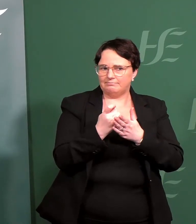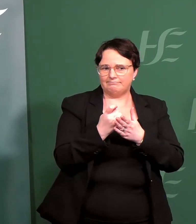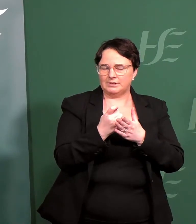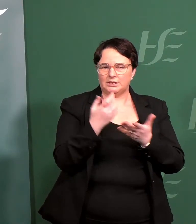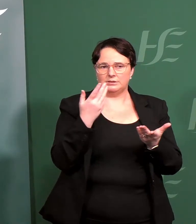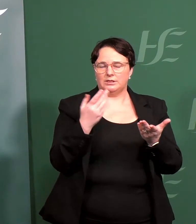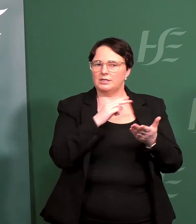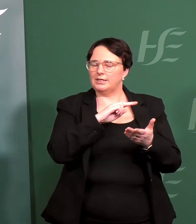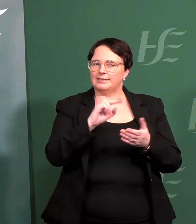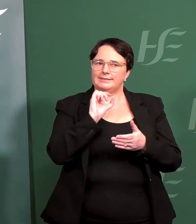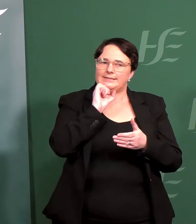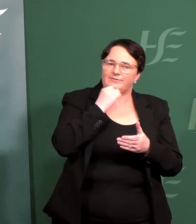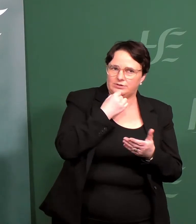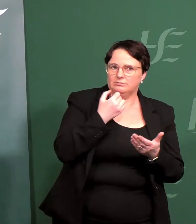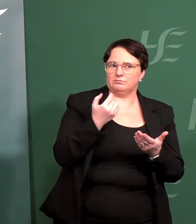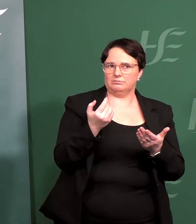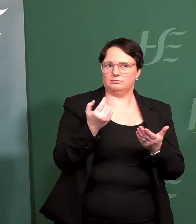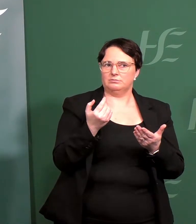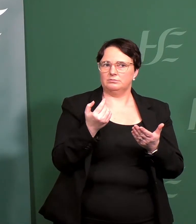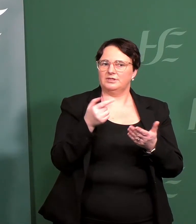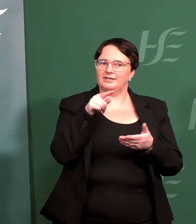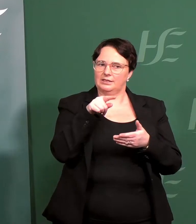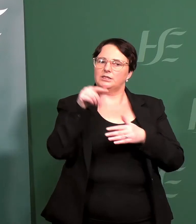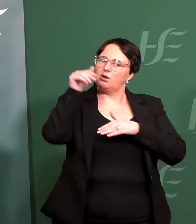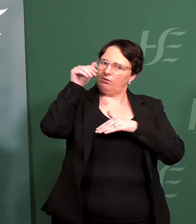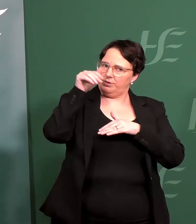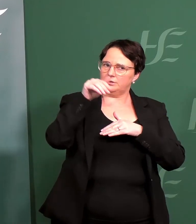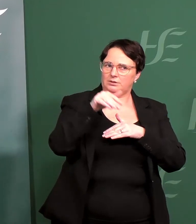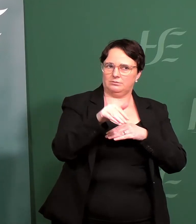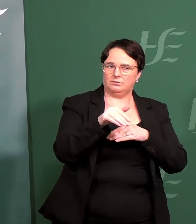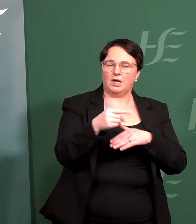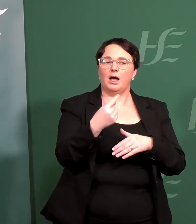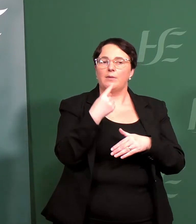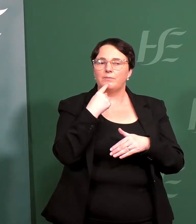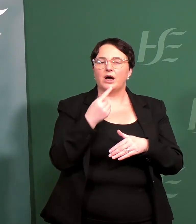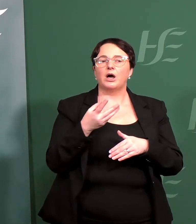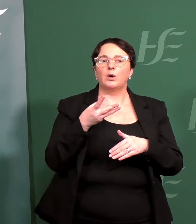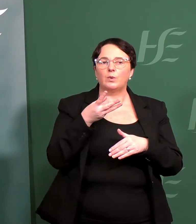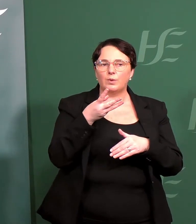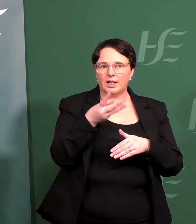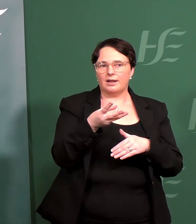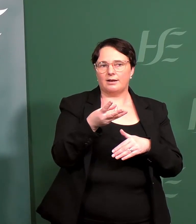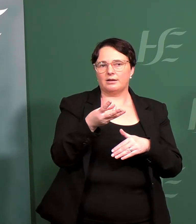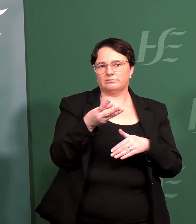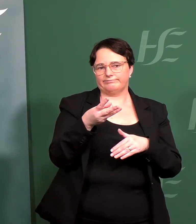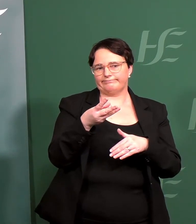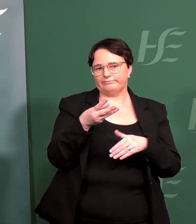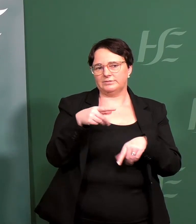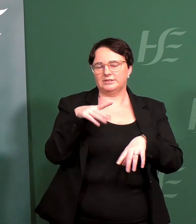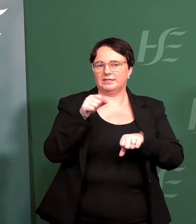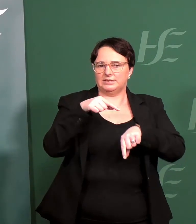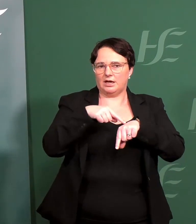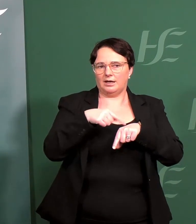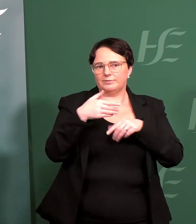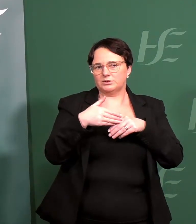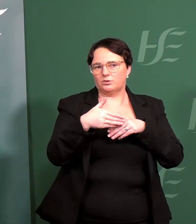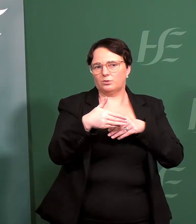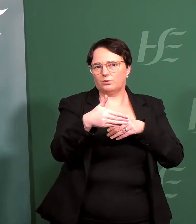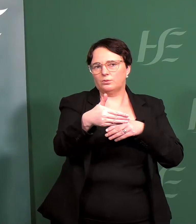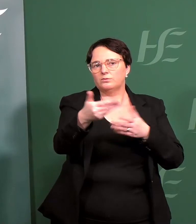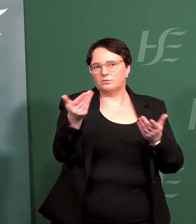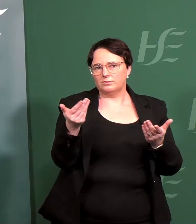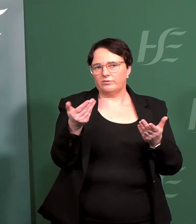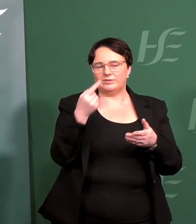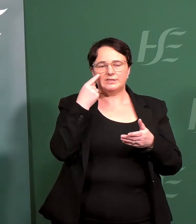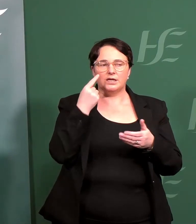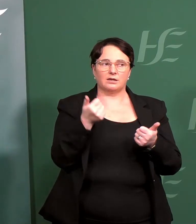severe. The length of stay is continuously coming down as well. But there will be a longer tail for us out of this. So as we are experiencing